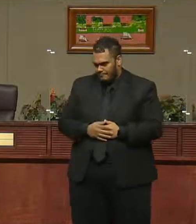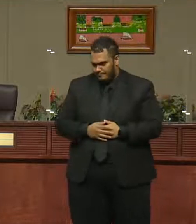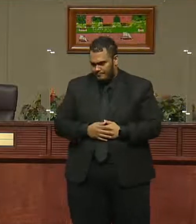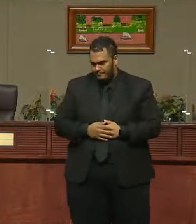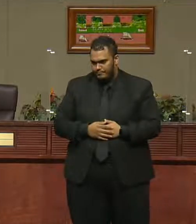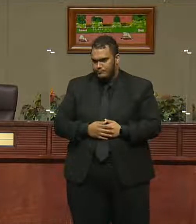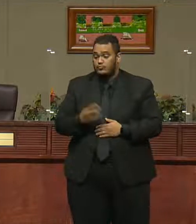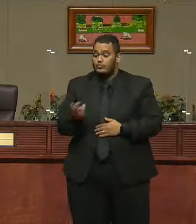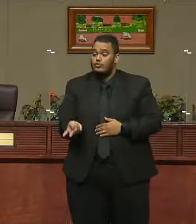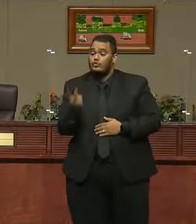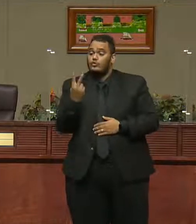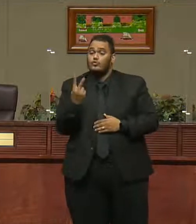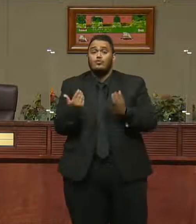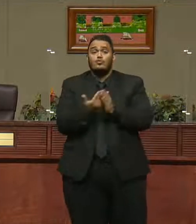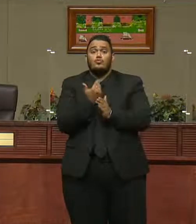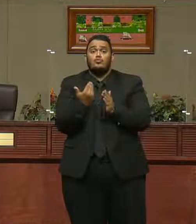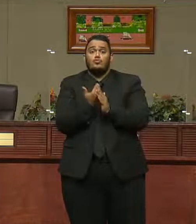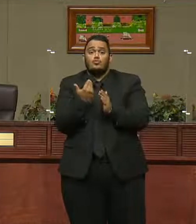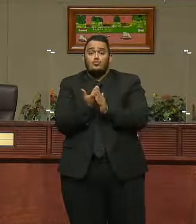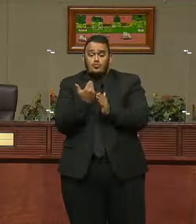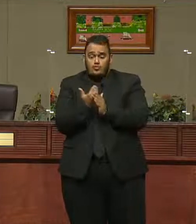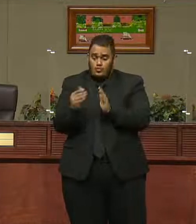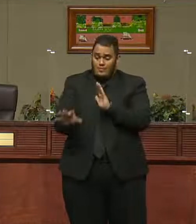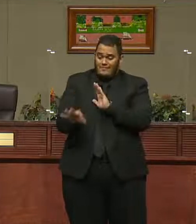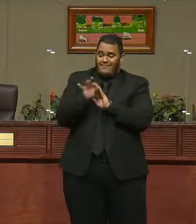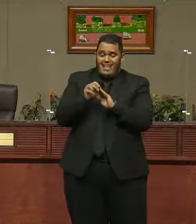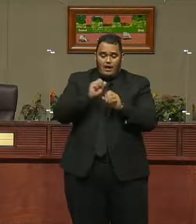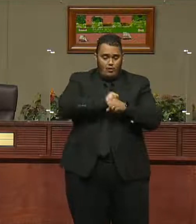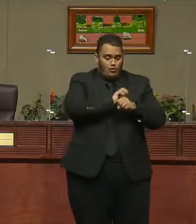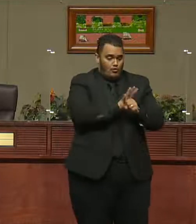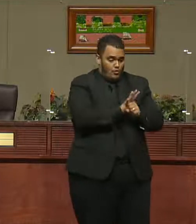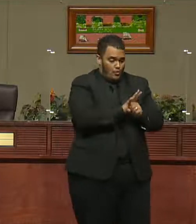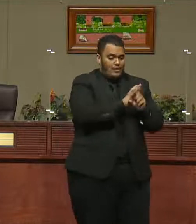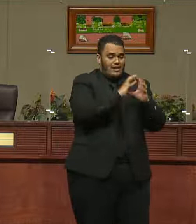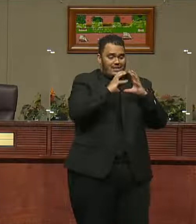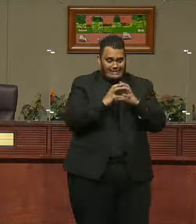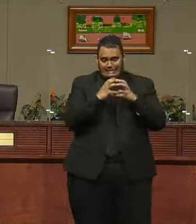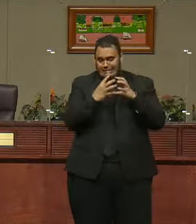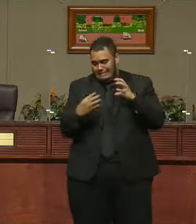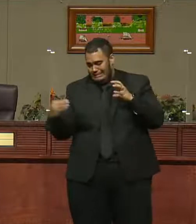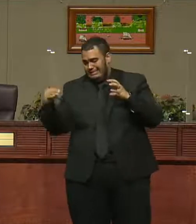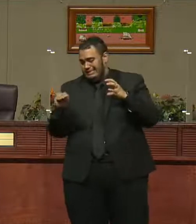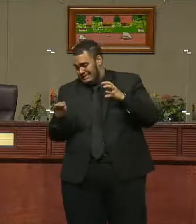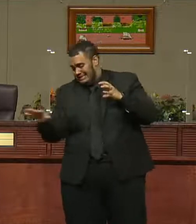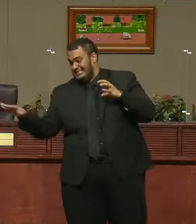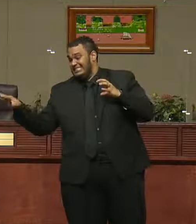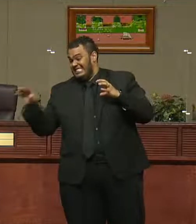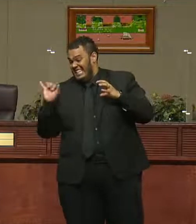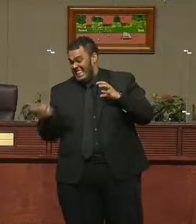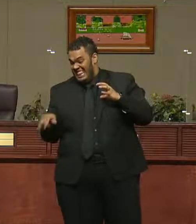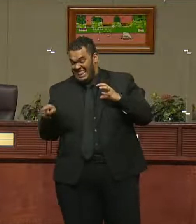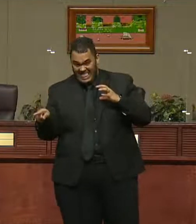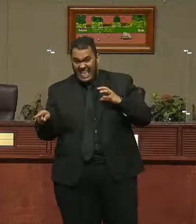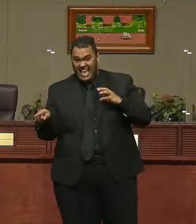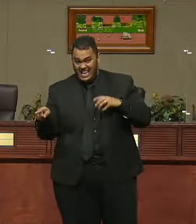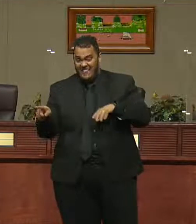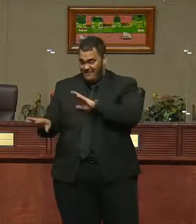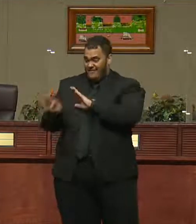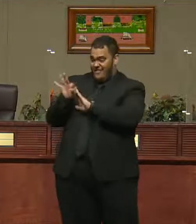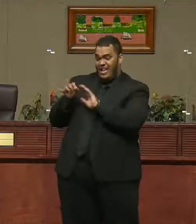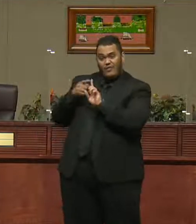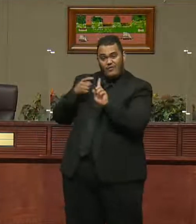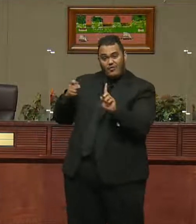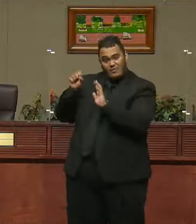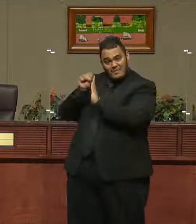variant, were those discovered through the random testing done by the state? And also, do you think the state needs to increase the amount